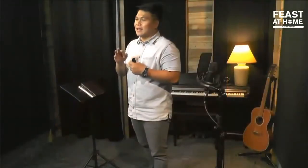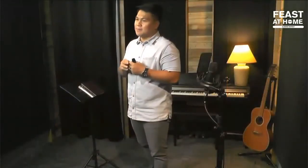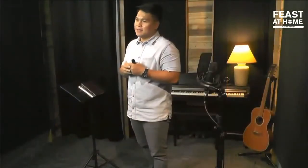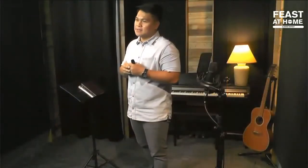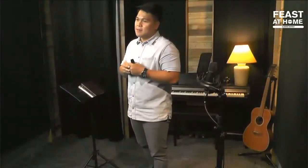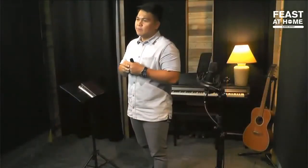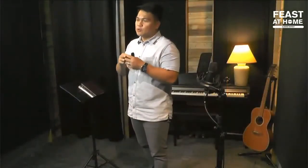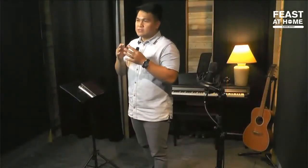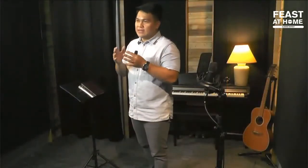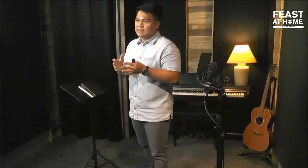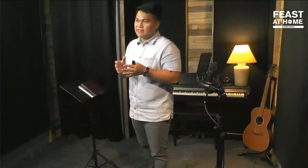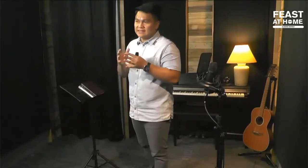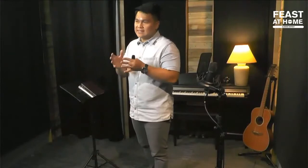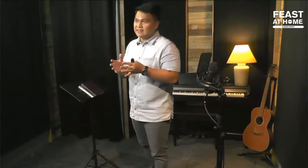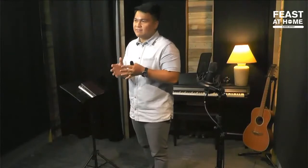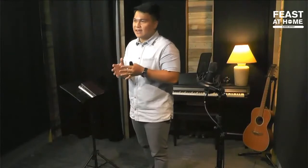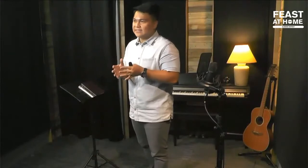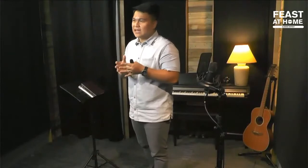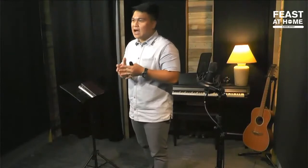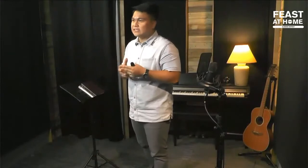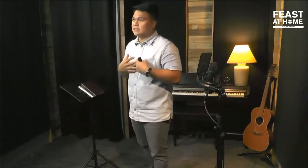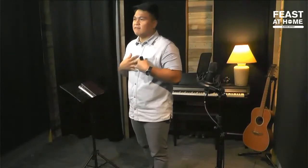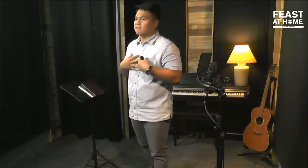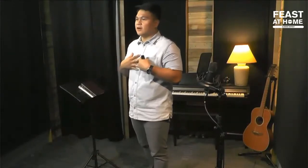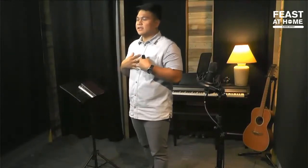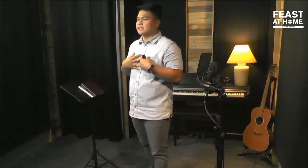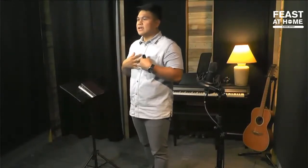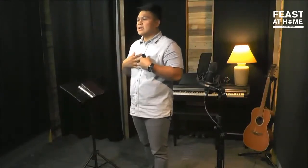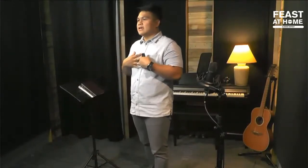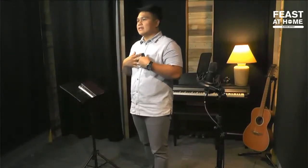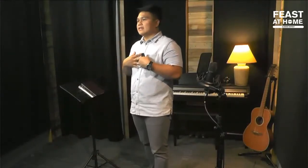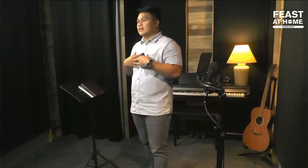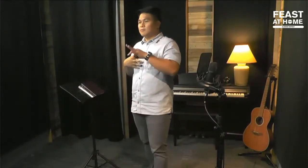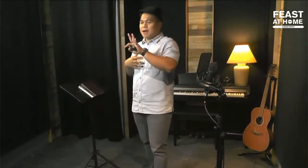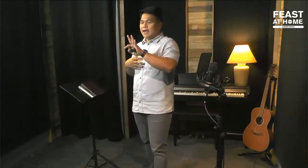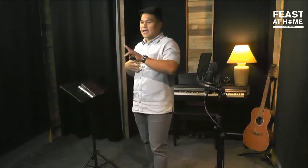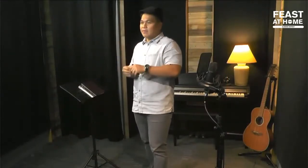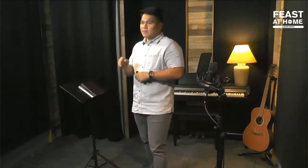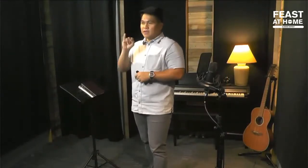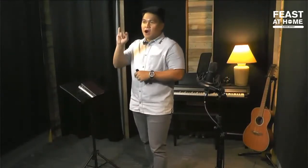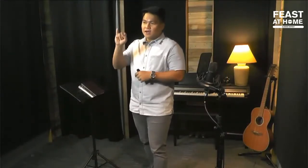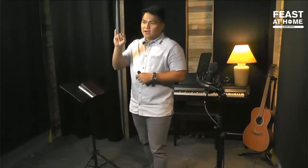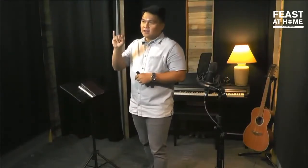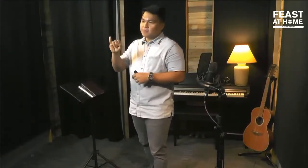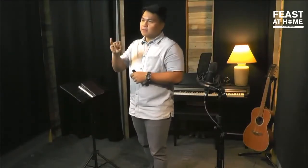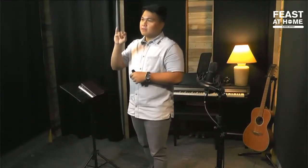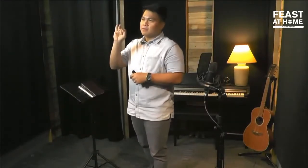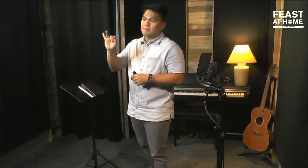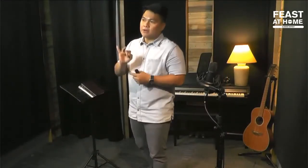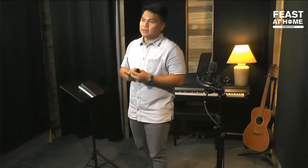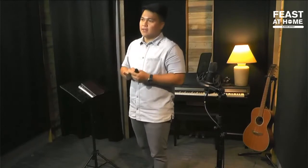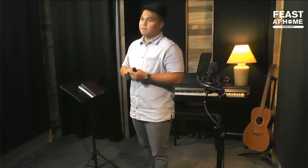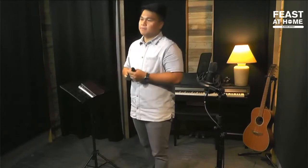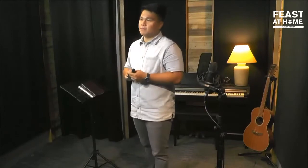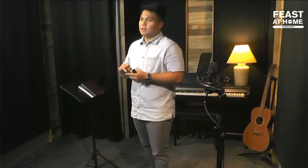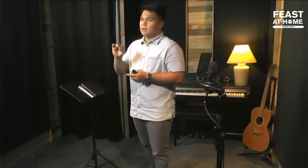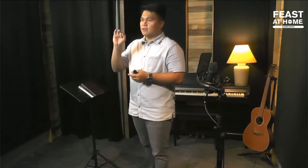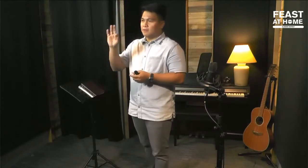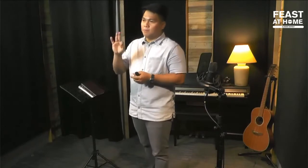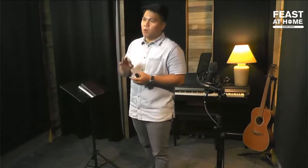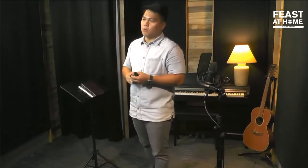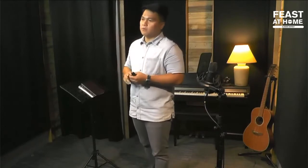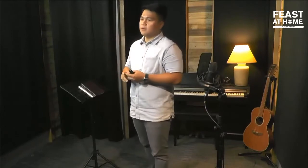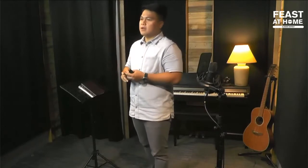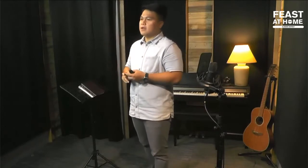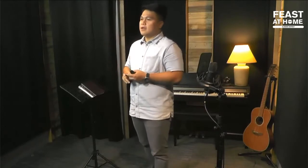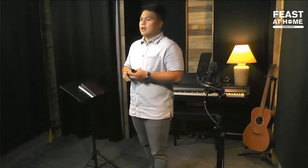importanteng elements to that signifies God's love for us. Tatlong bagay yan. The ark, the mountain, and